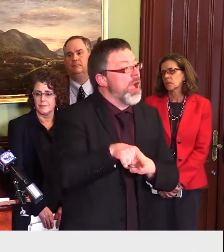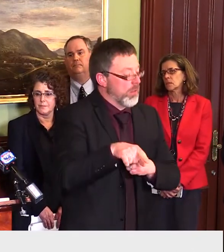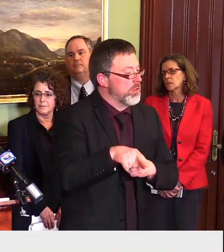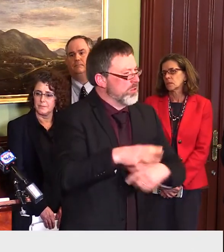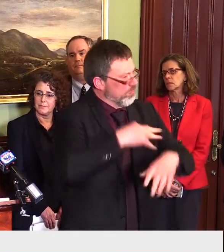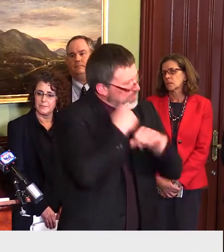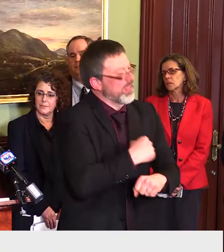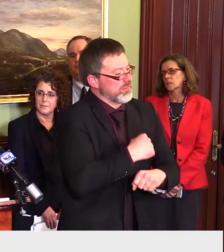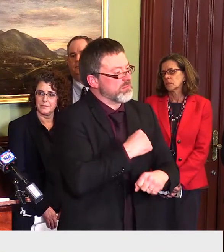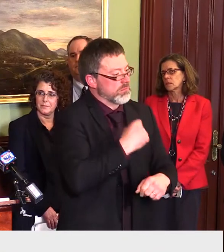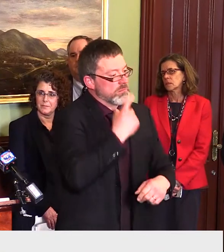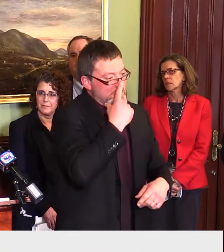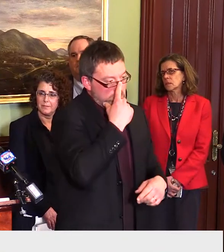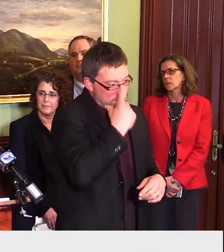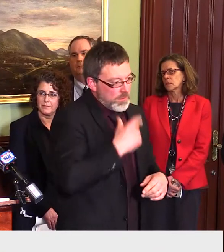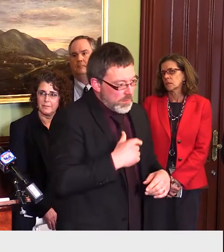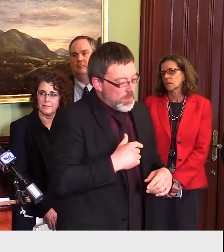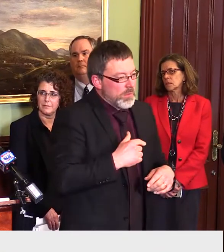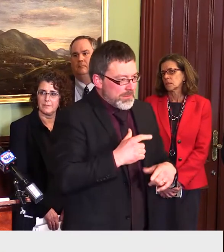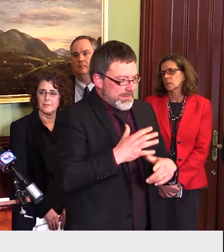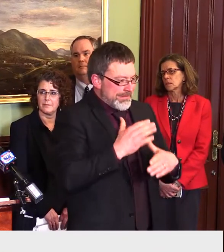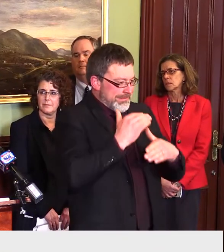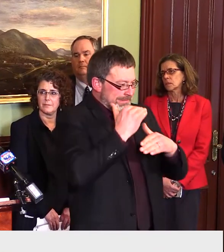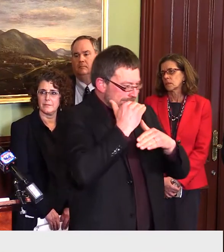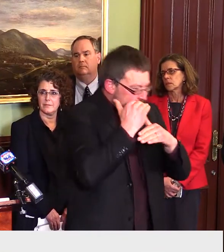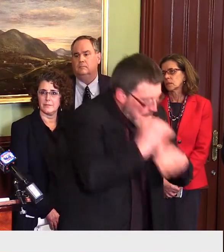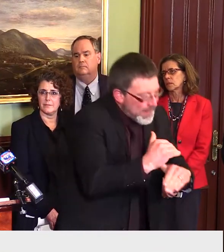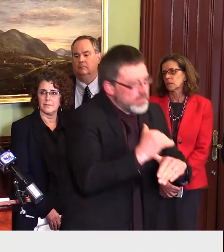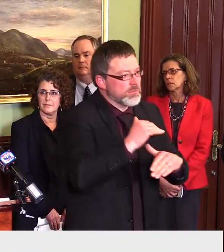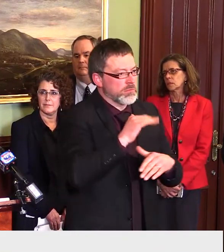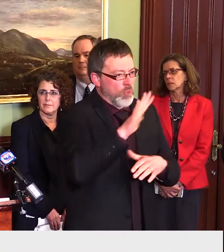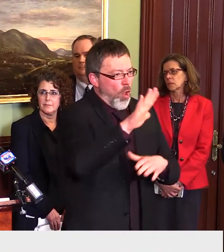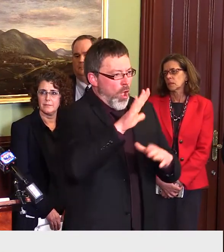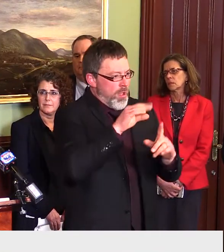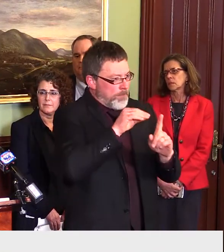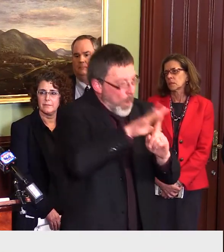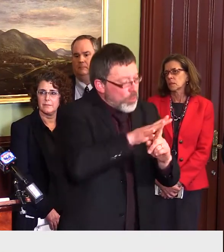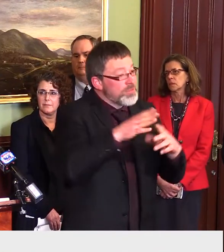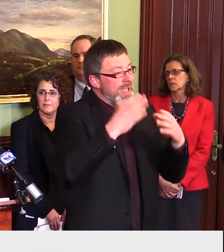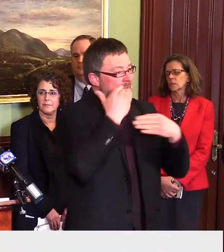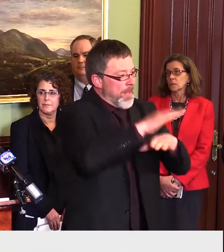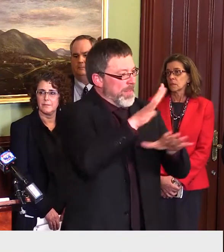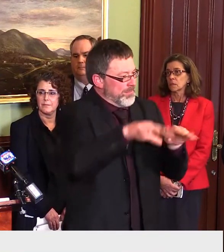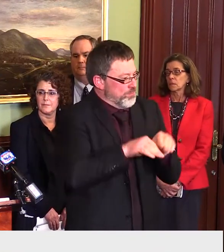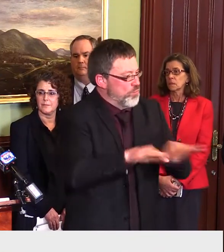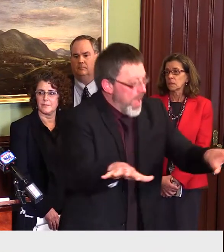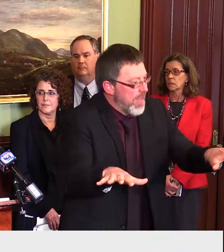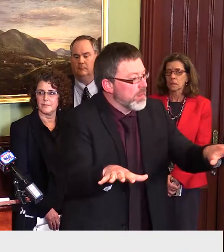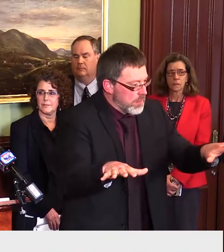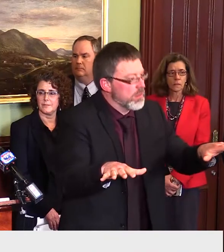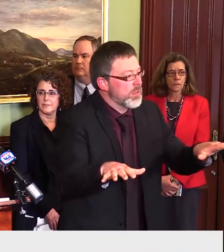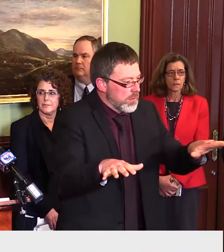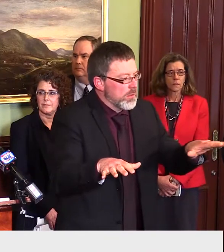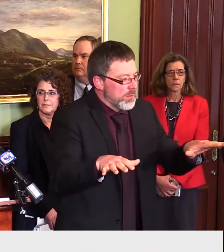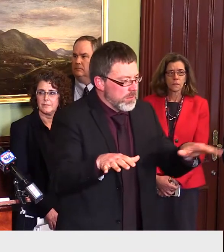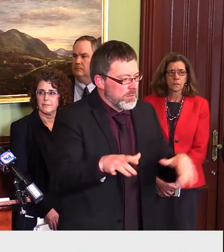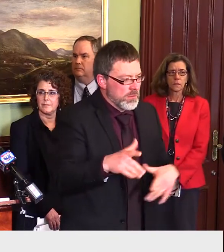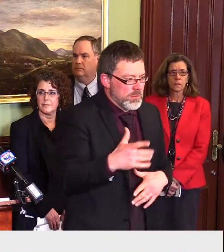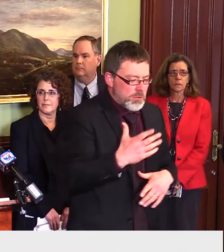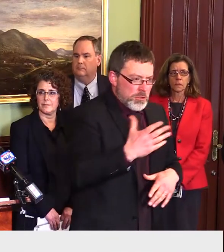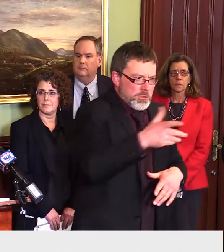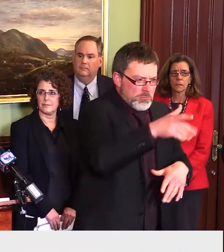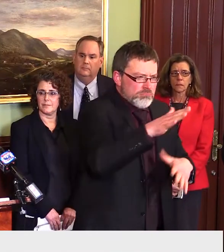pandemic in Vermont. It's important that everyone stay very informed of this fast-moving situation and take